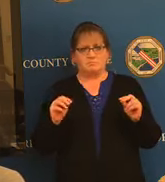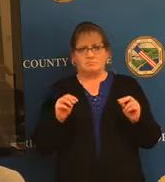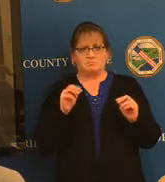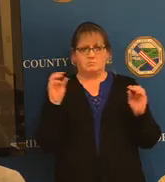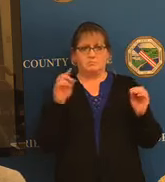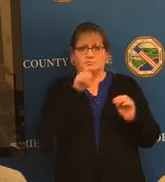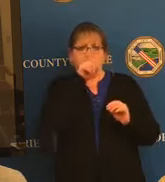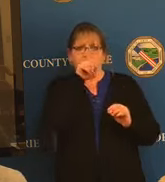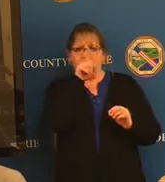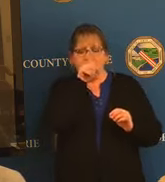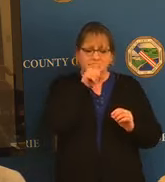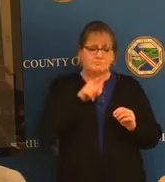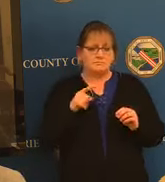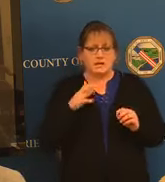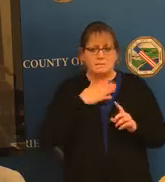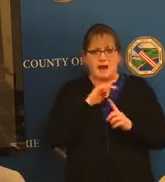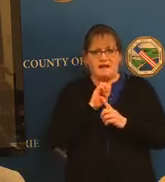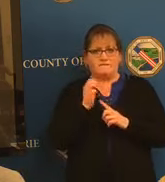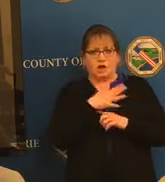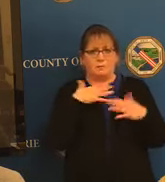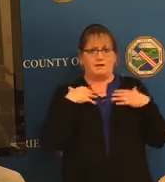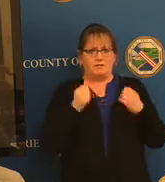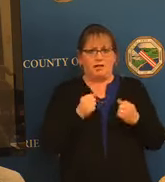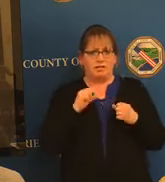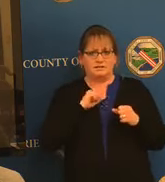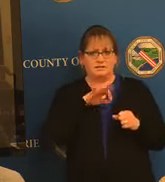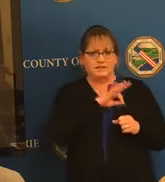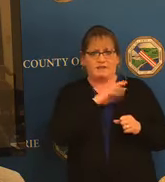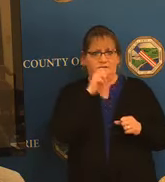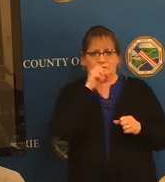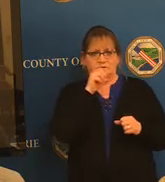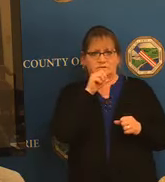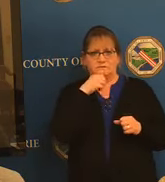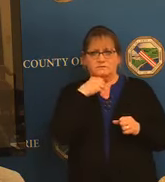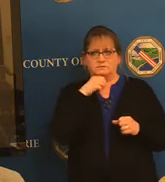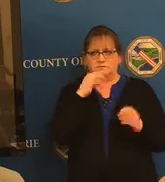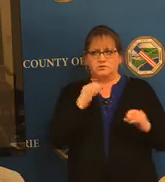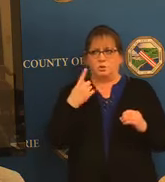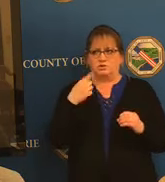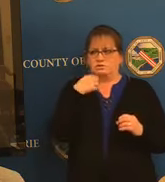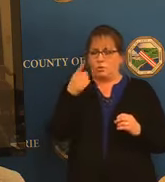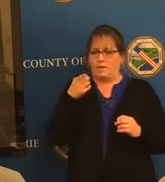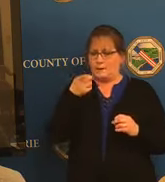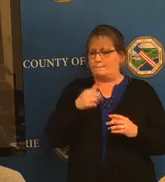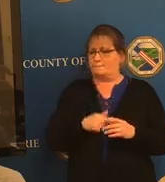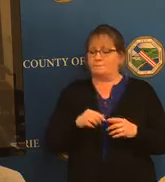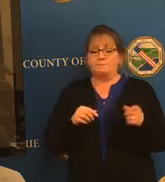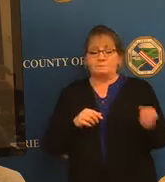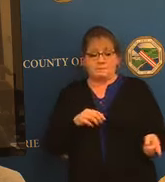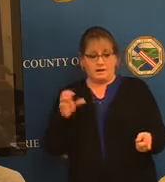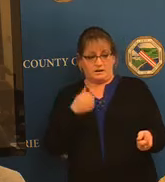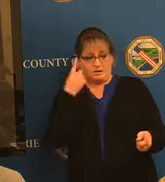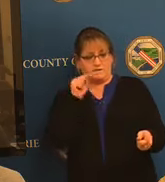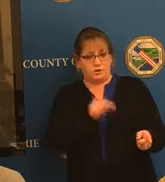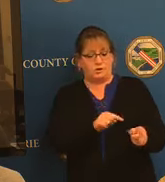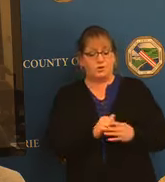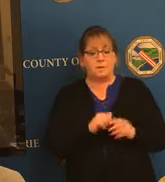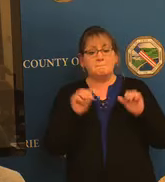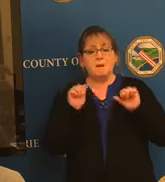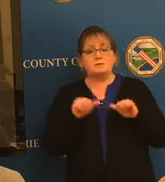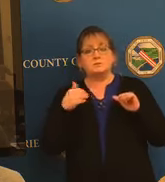and my environmental health staff has not been alerted to this. Okay. Here's another one for you, doctor. Is it possible to